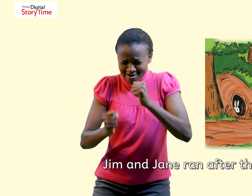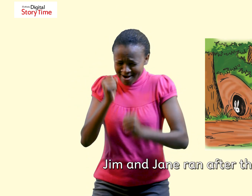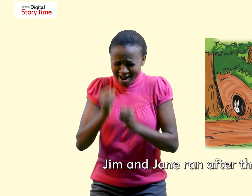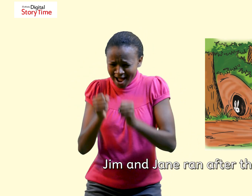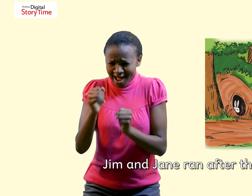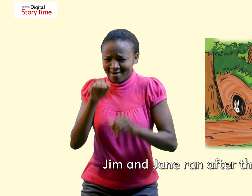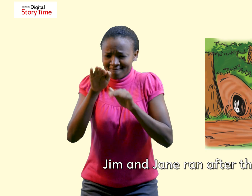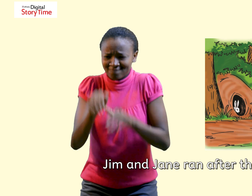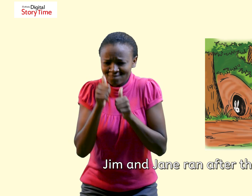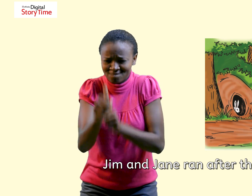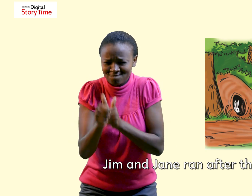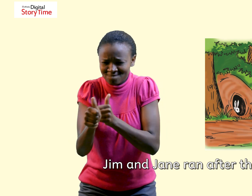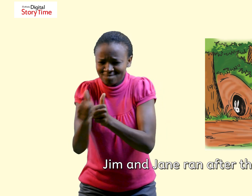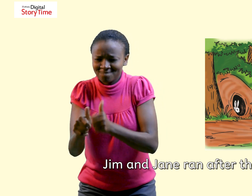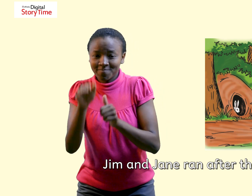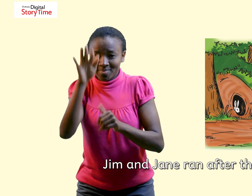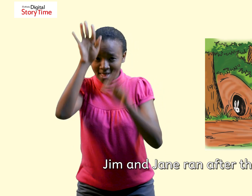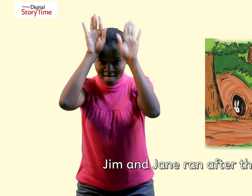Jim and Jen ran after the hare.